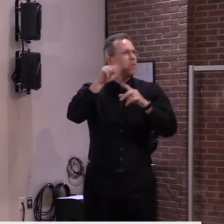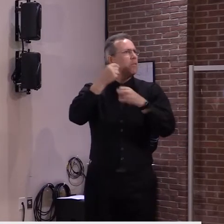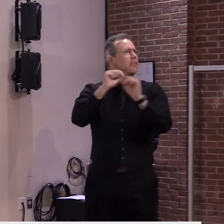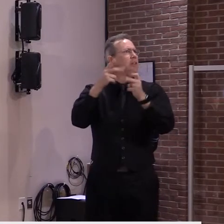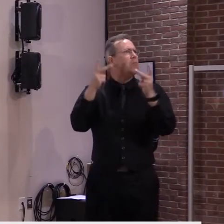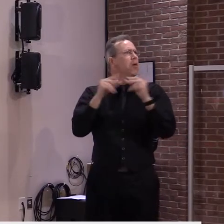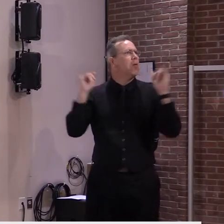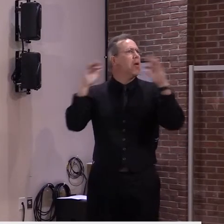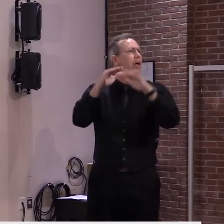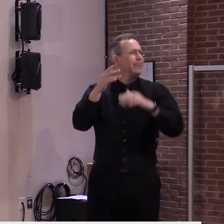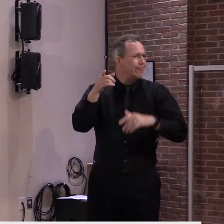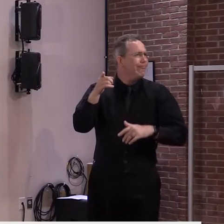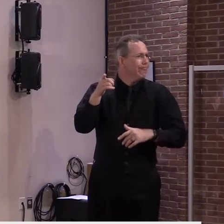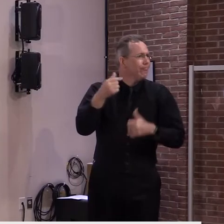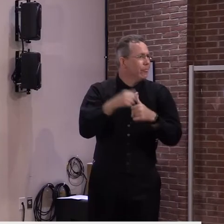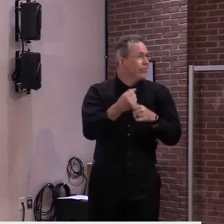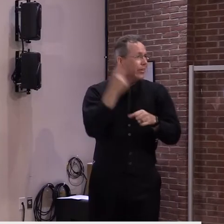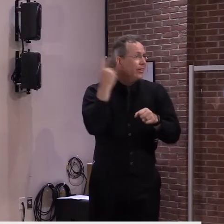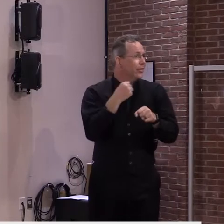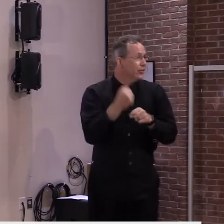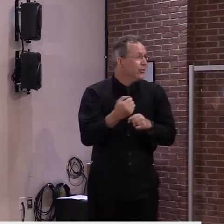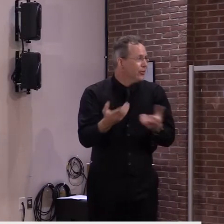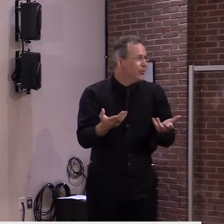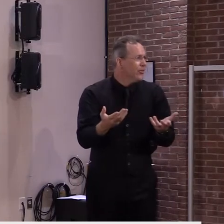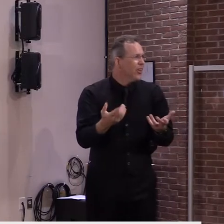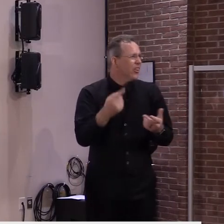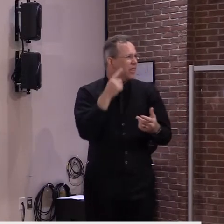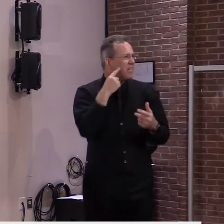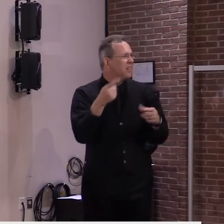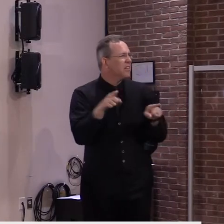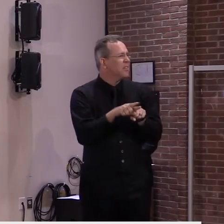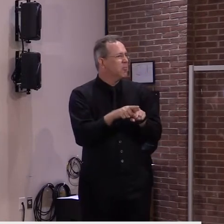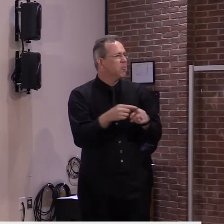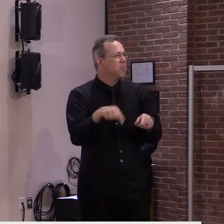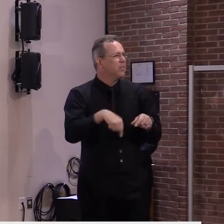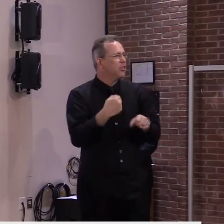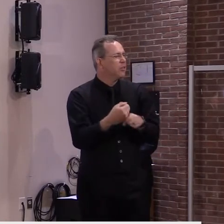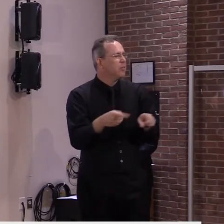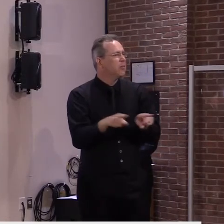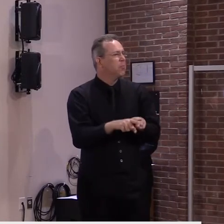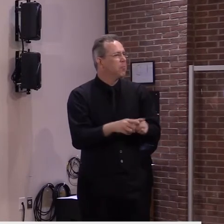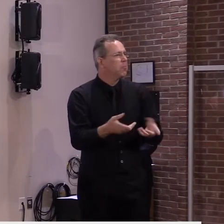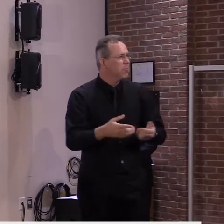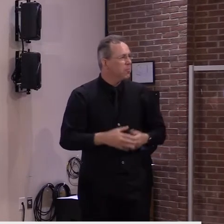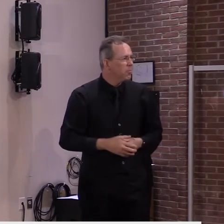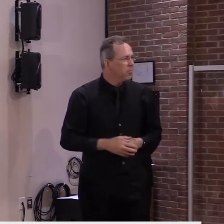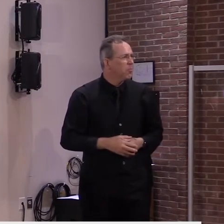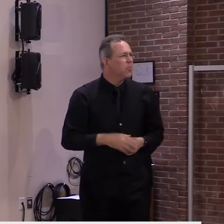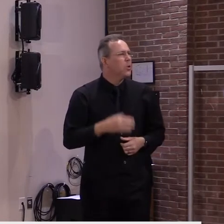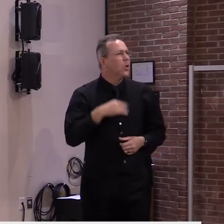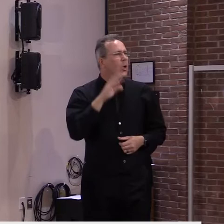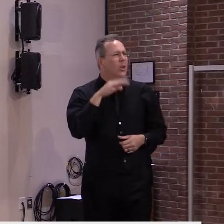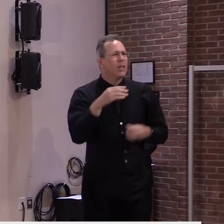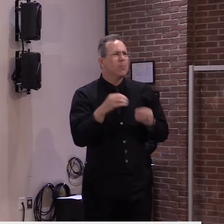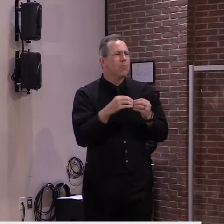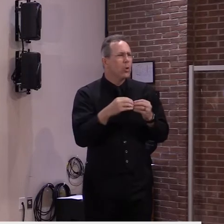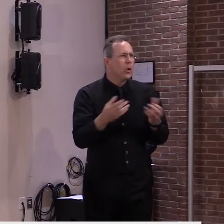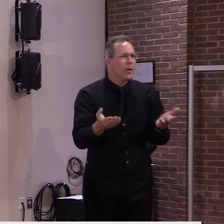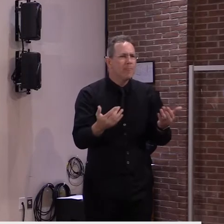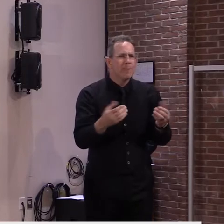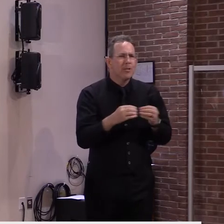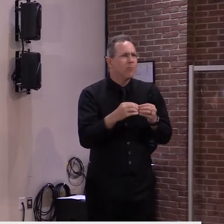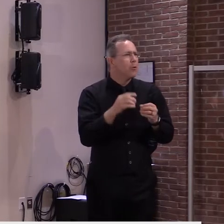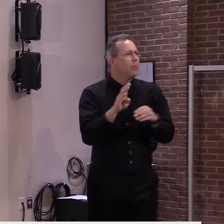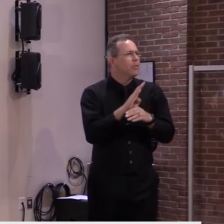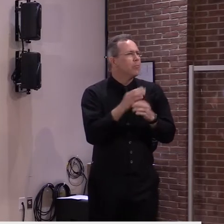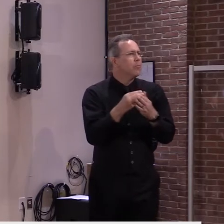to be We've advocated for more tourism dollars to be able to advertise